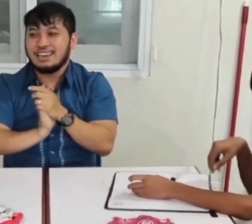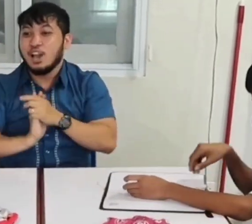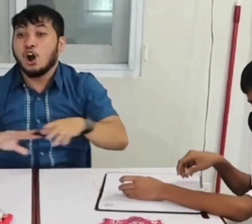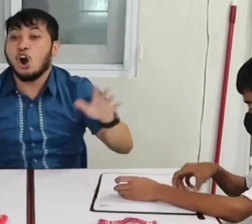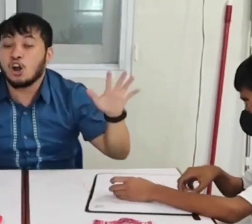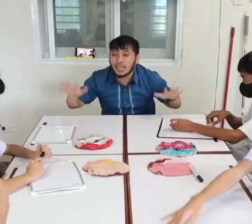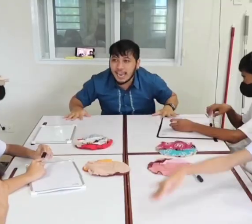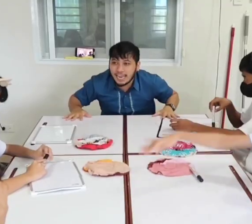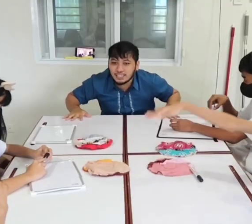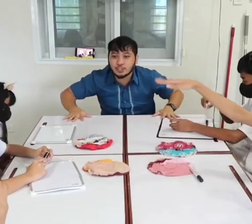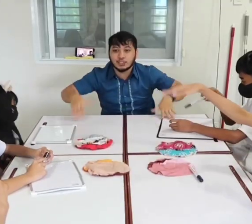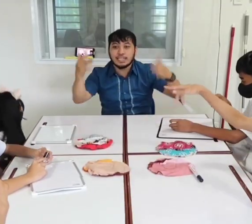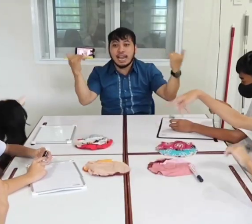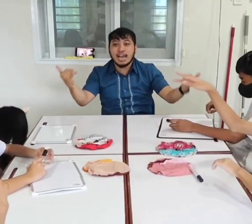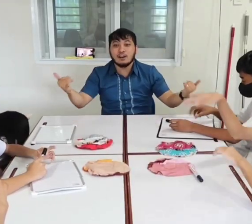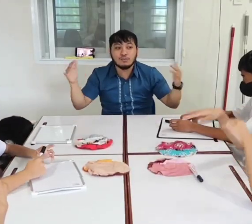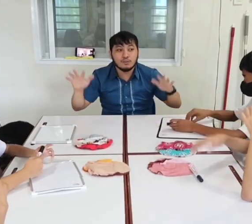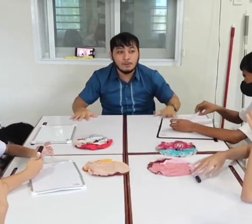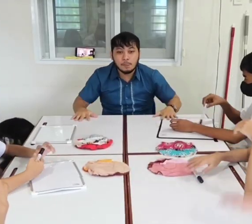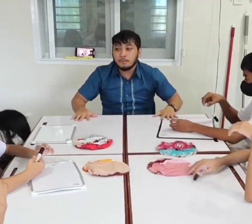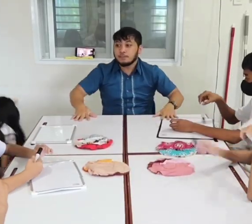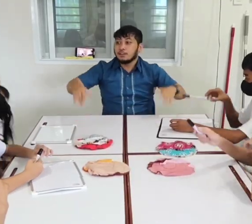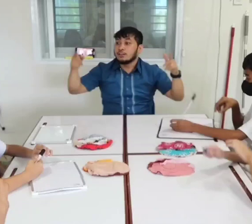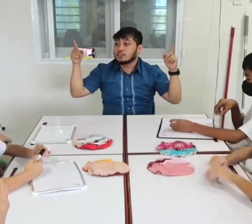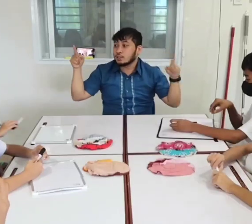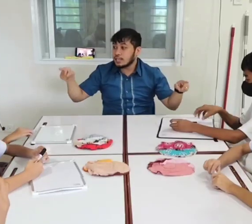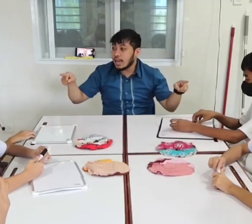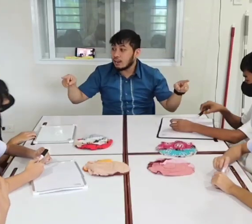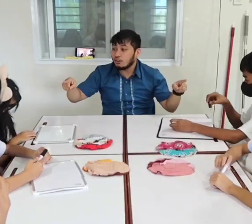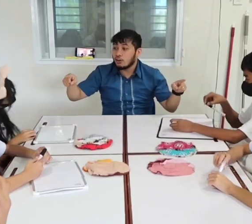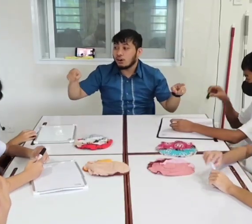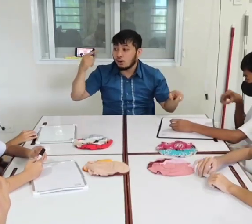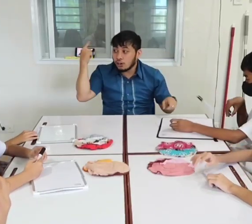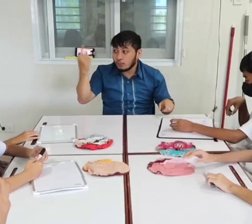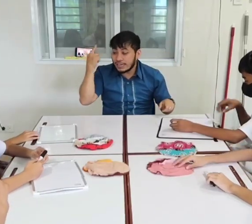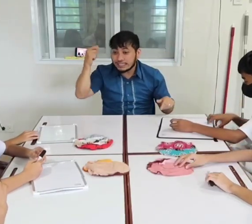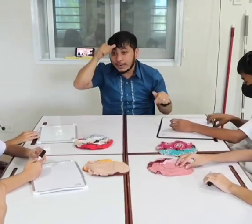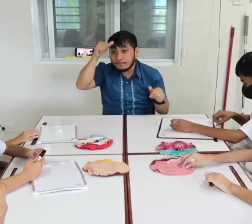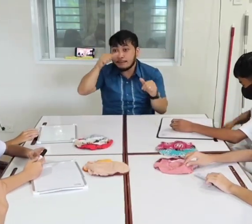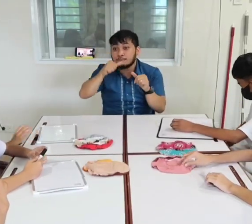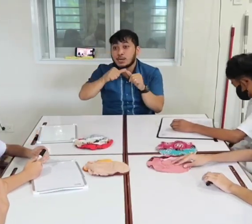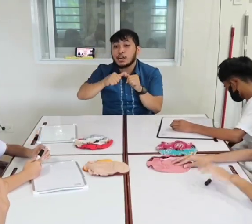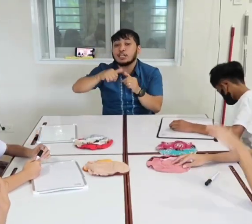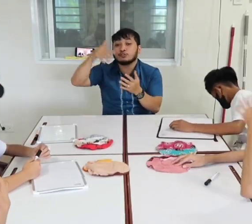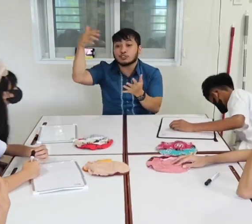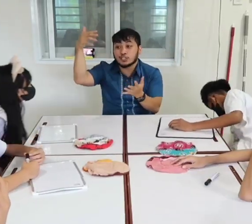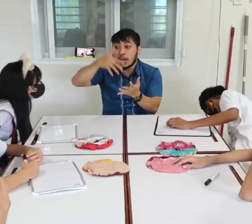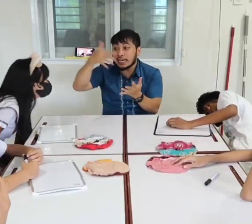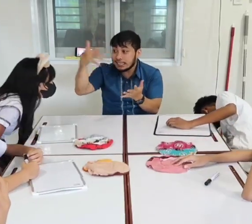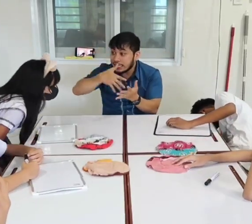Okay, so now, so now, always remember to study.